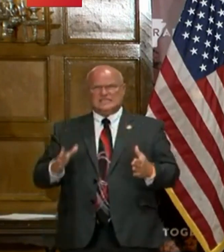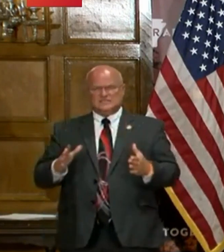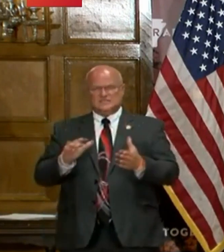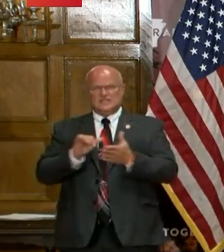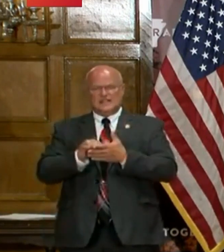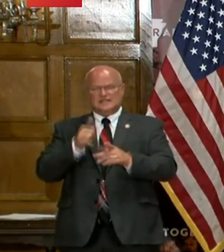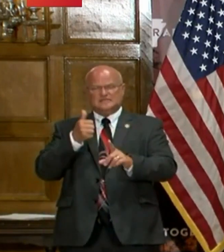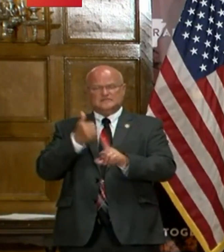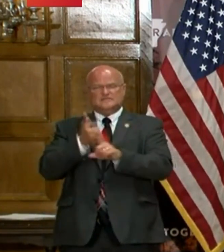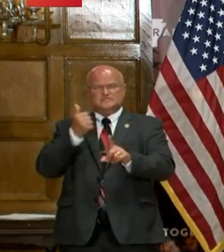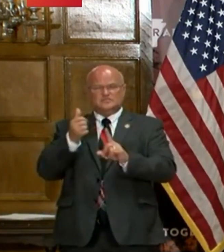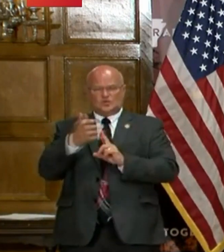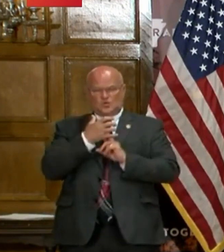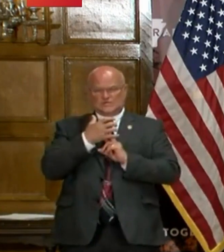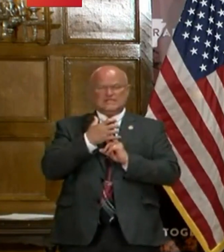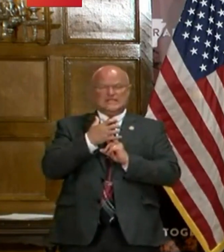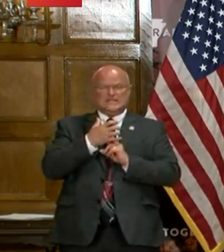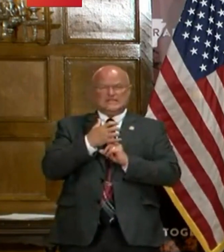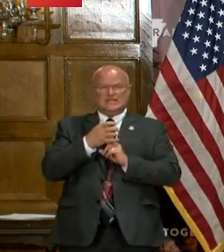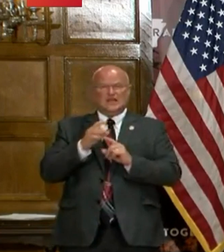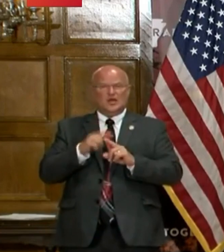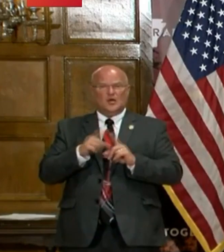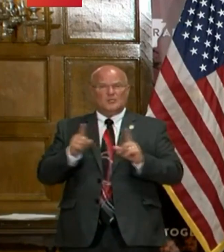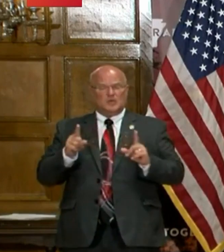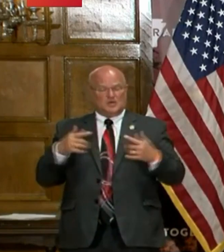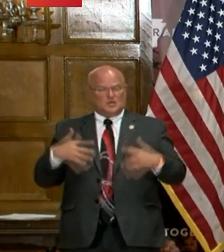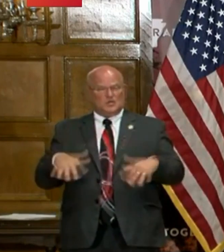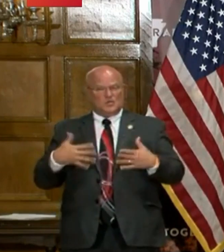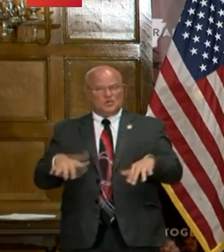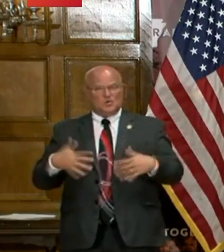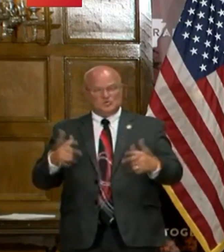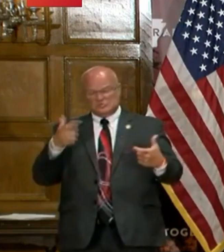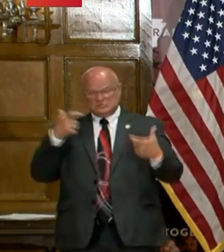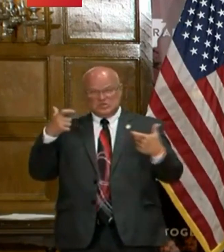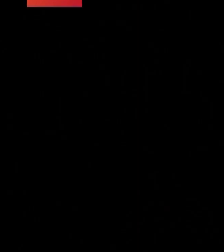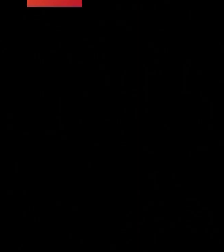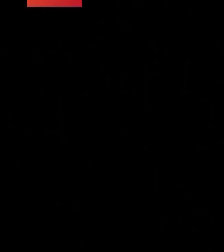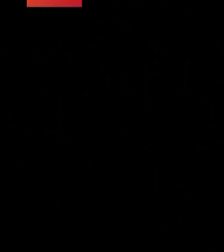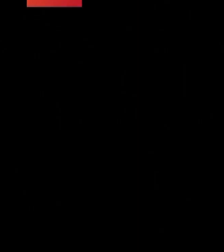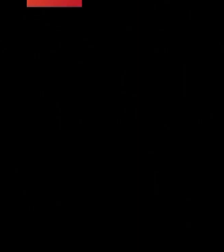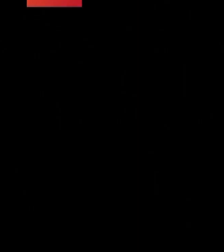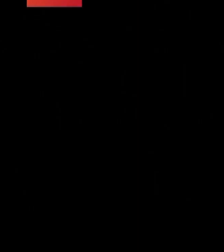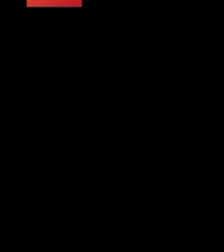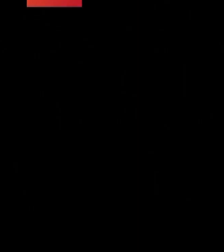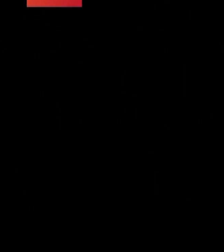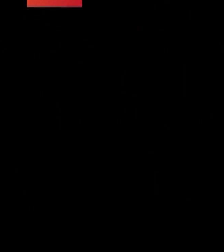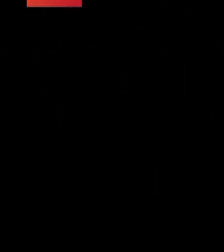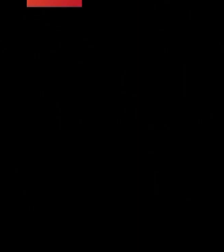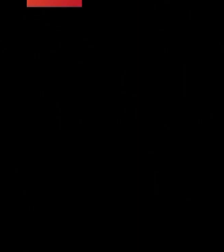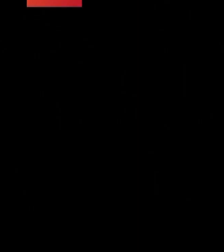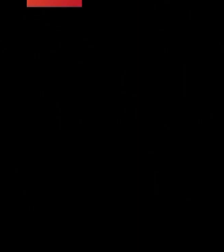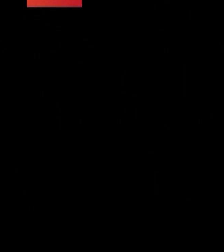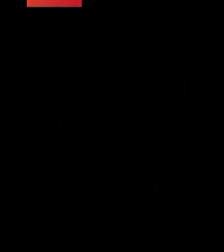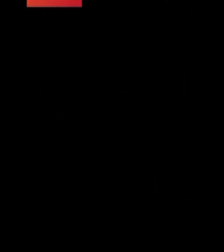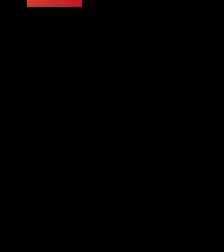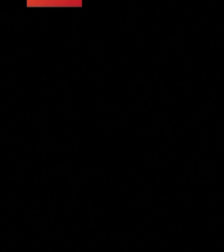was 300 teachers that had to quarantine, but it's